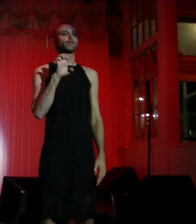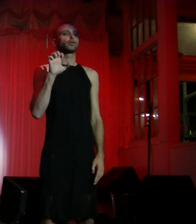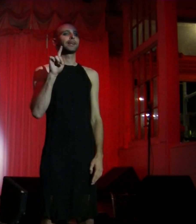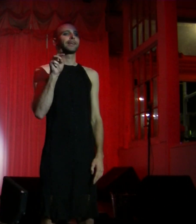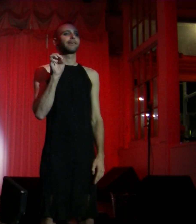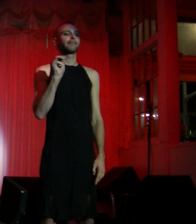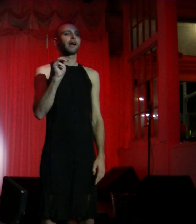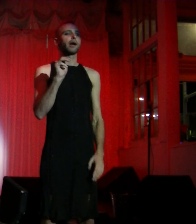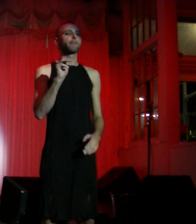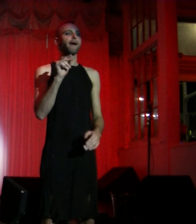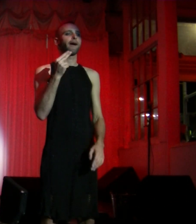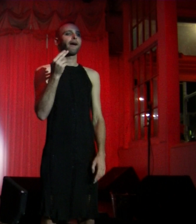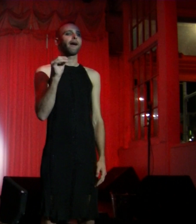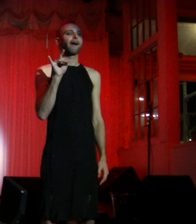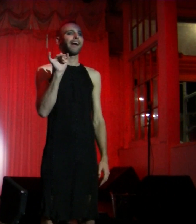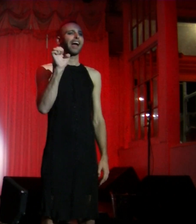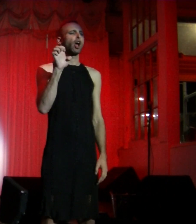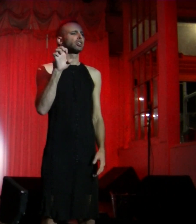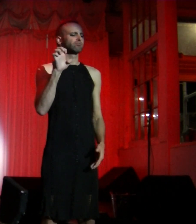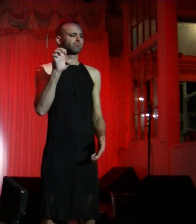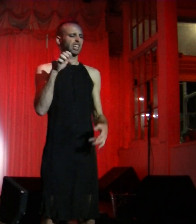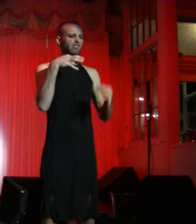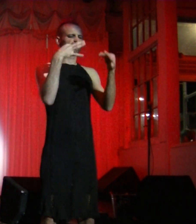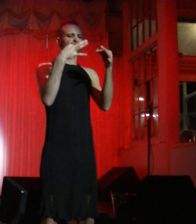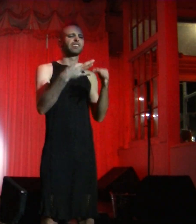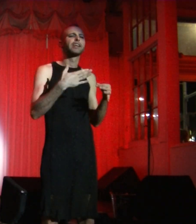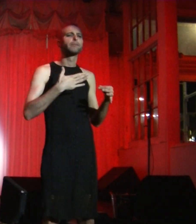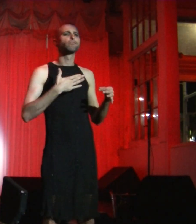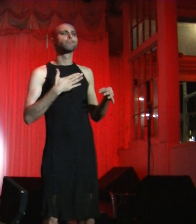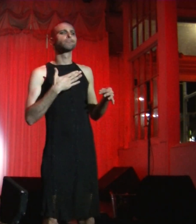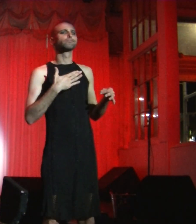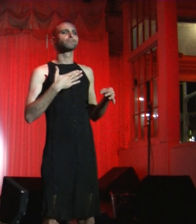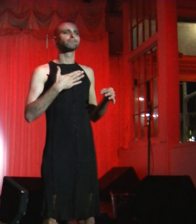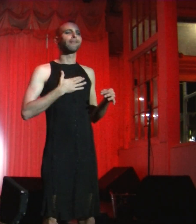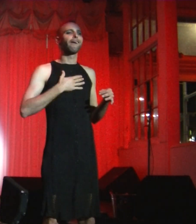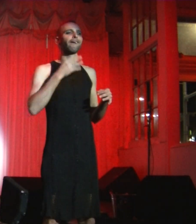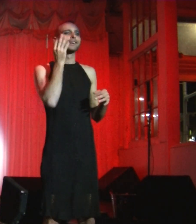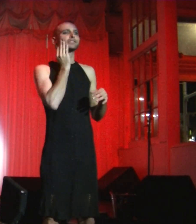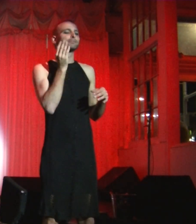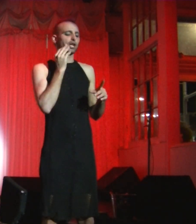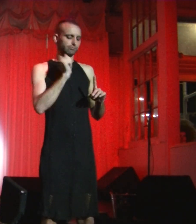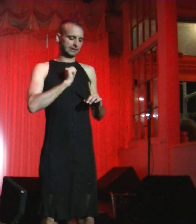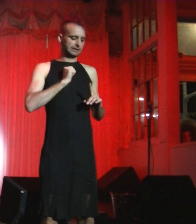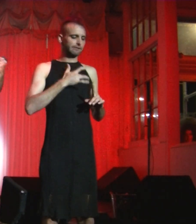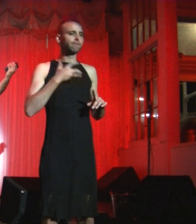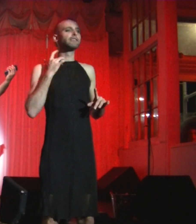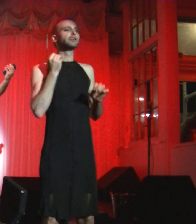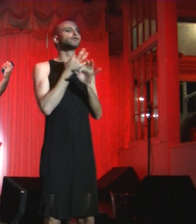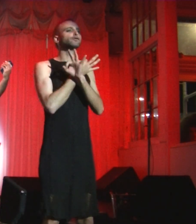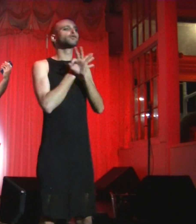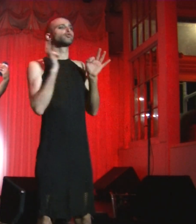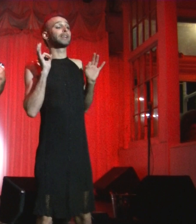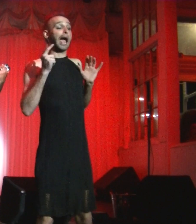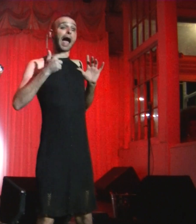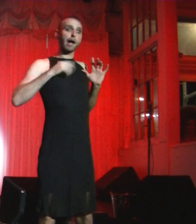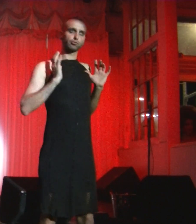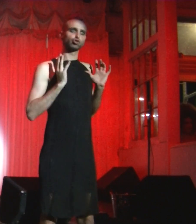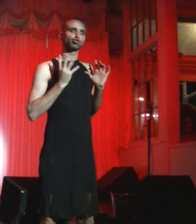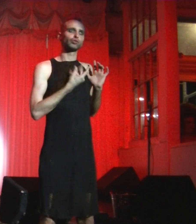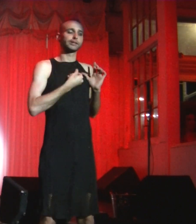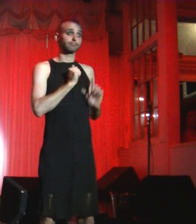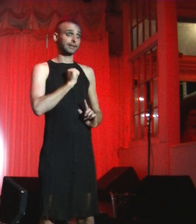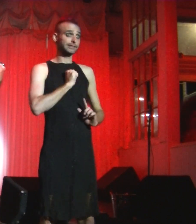like times in my life that I felt free, about internal freedom. I'm also a trans person. I'm out and proud as a